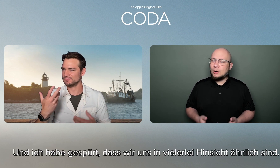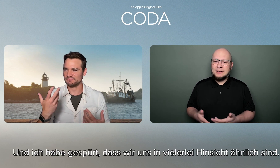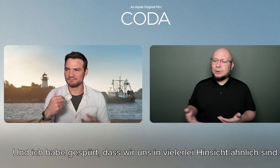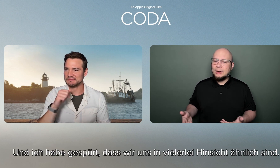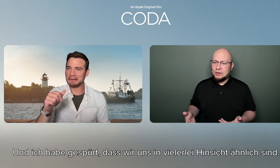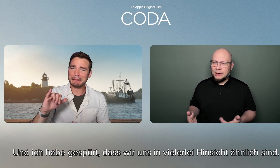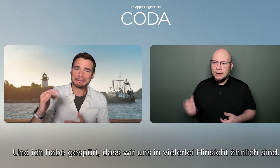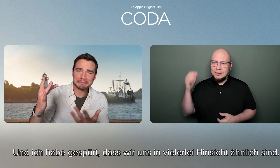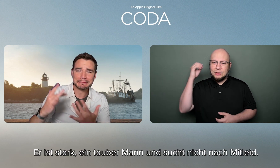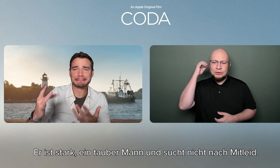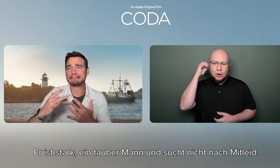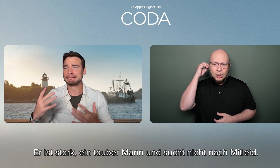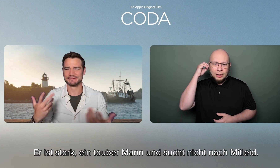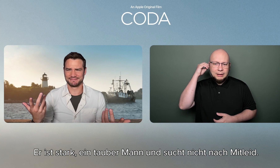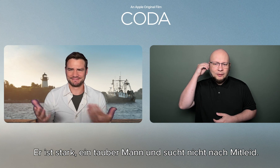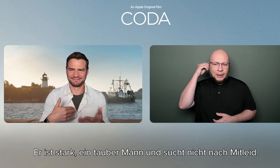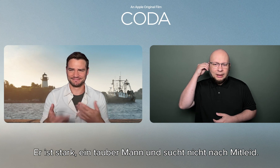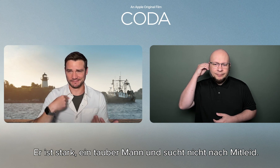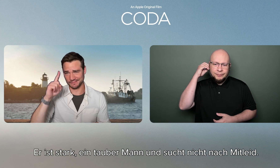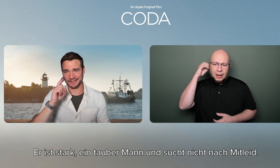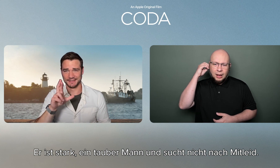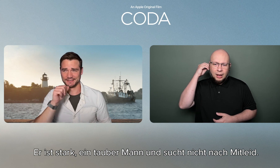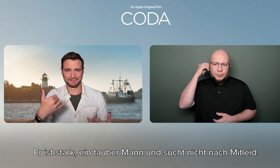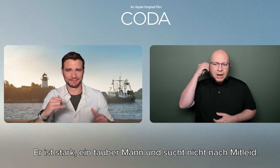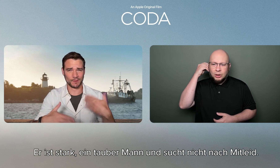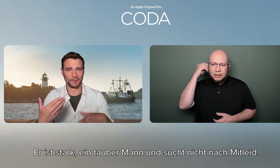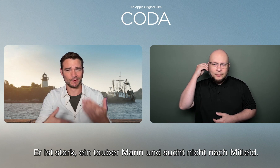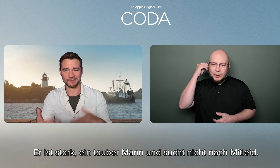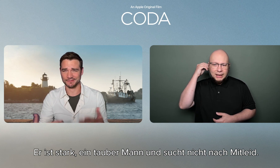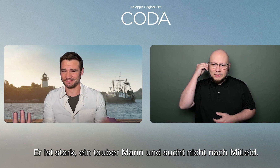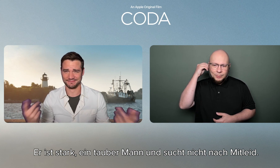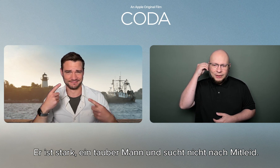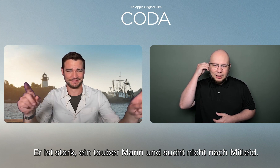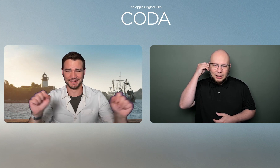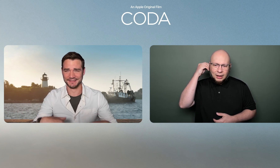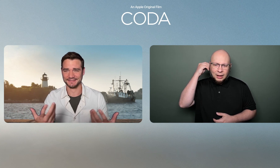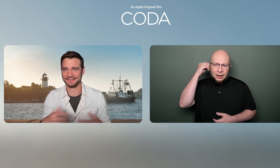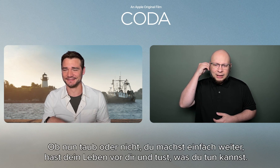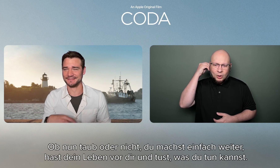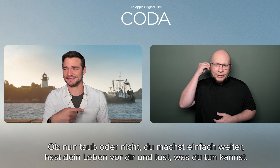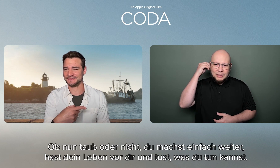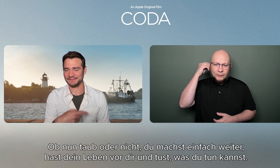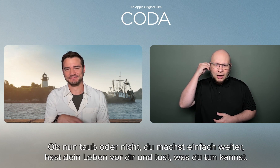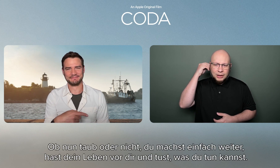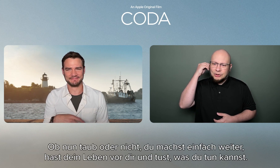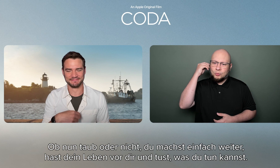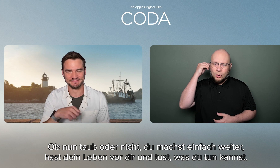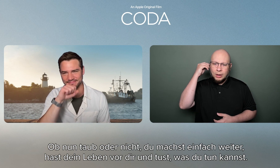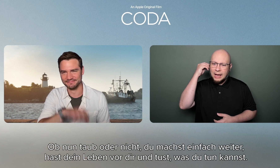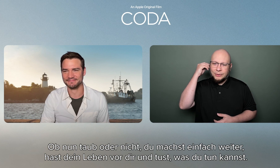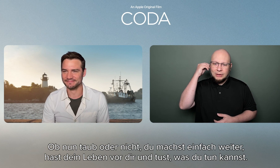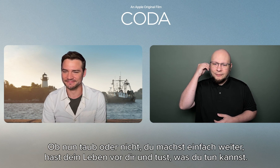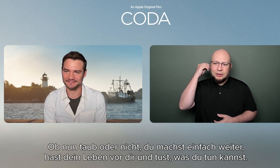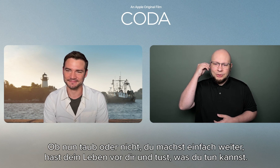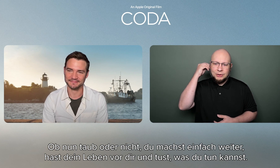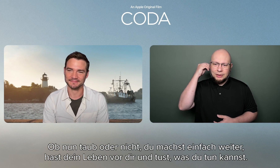like we were similar in so many ways, strong deaf men. Not looking for pity or sympathy, you know, whether deaf or not, you just roll